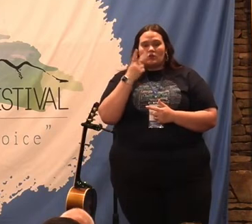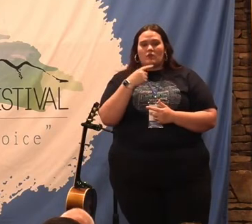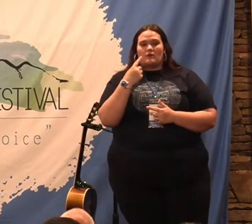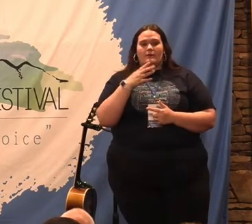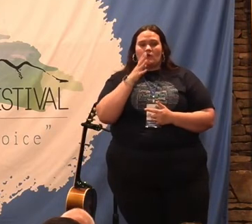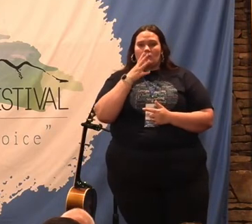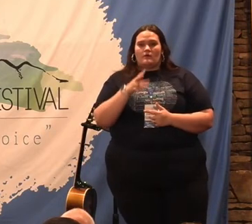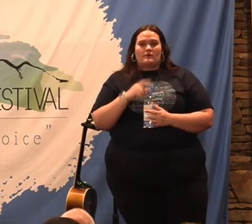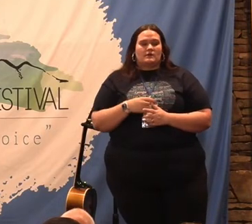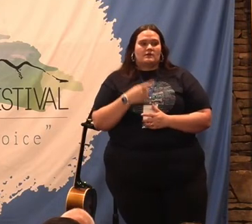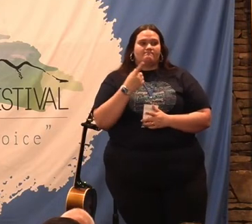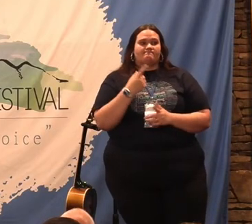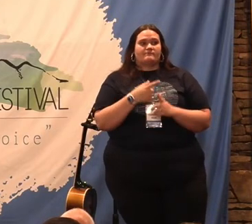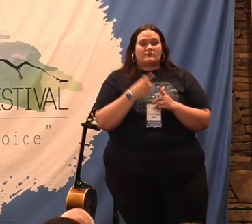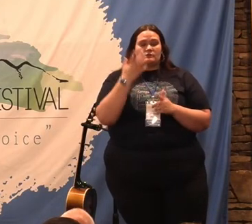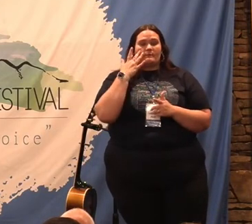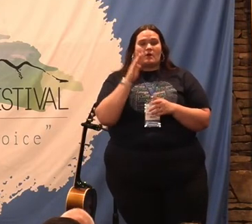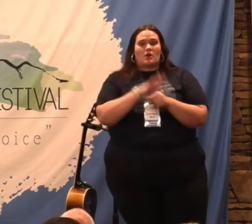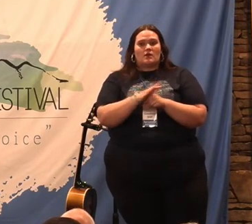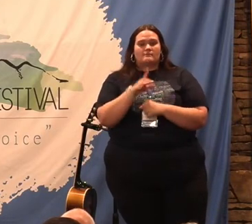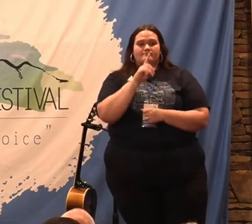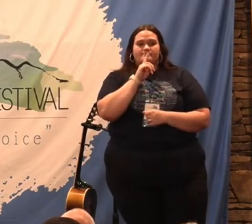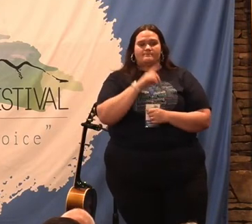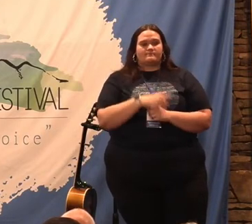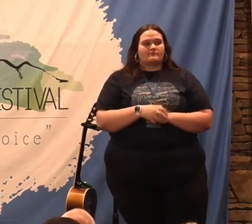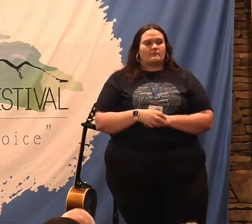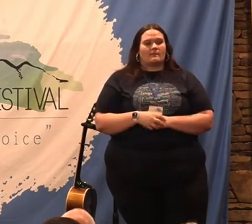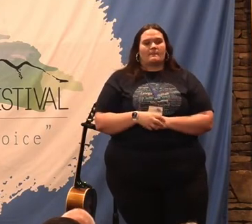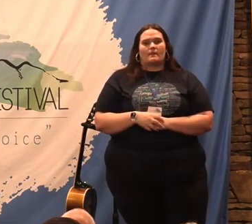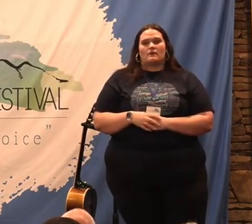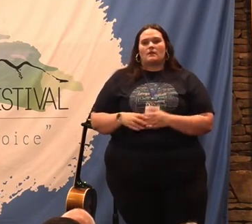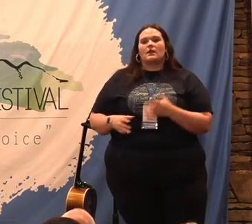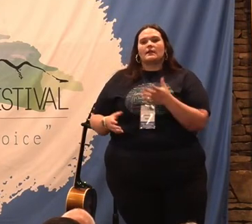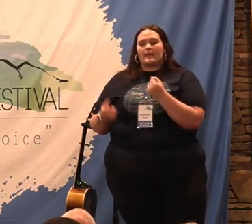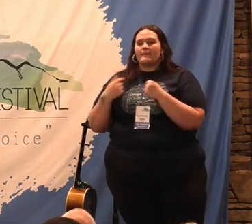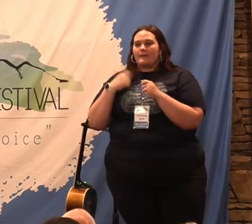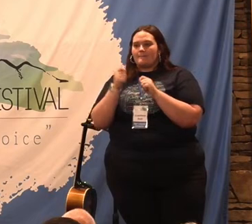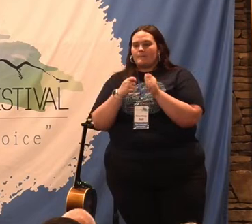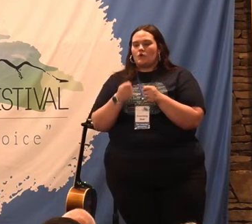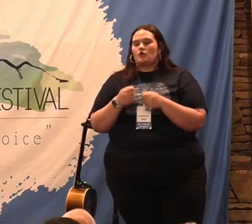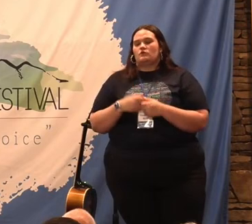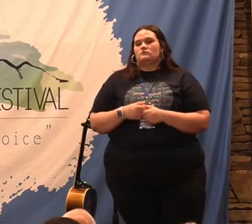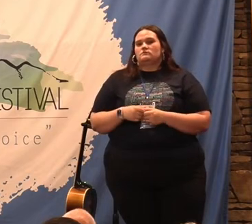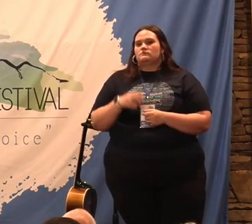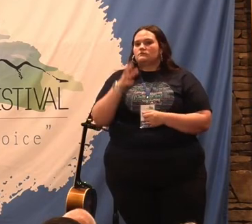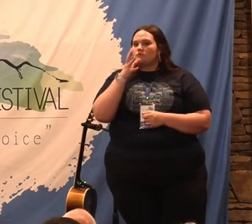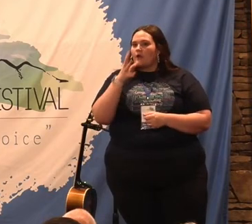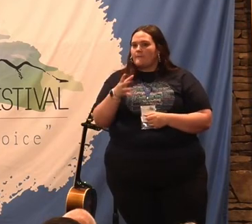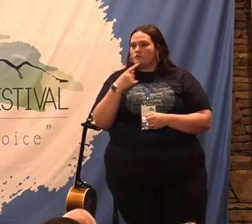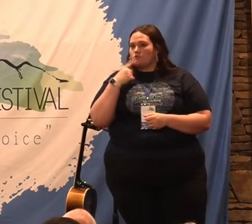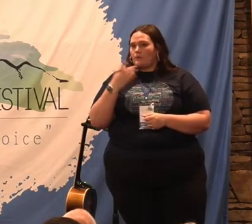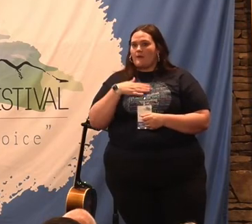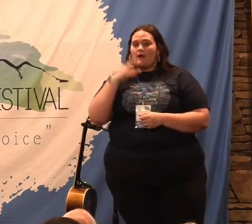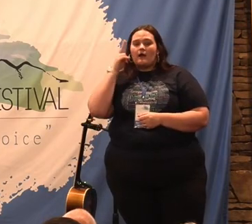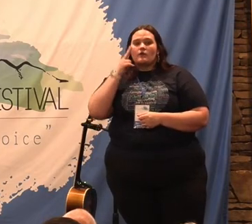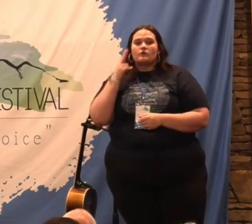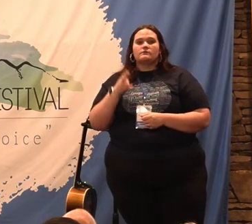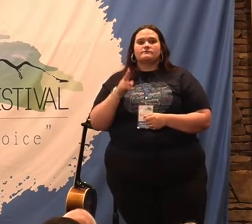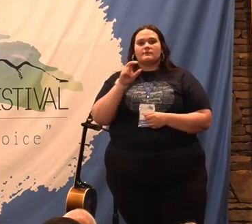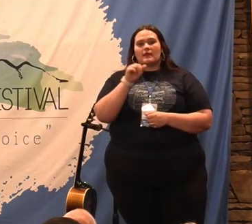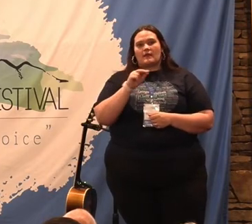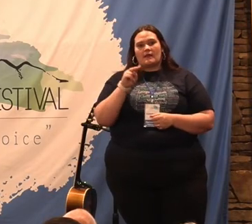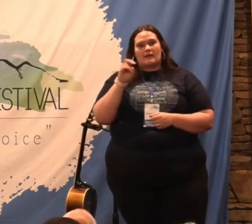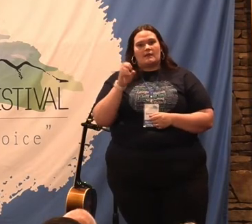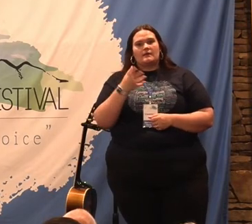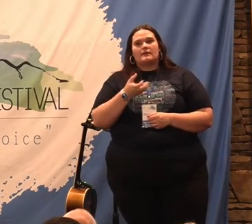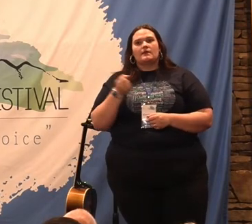to say no more. Get me a pole, my grandma said to my uncle. Annie, get your coat, meet me at the car. We're gonna go up to the mountains, you're